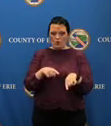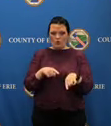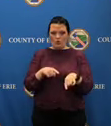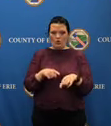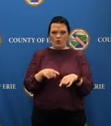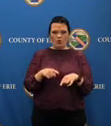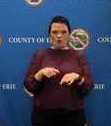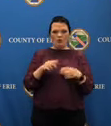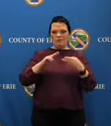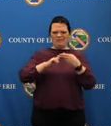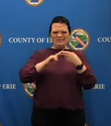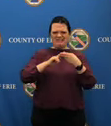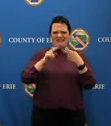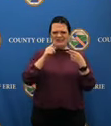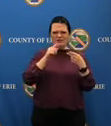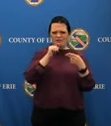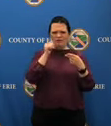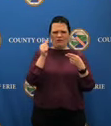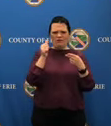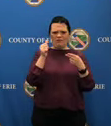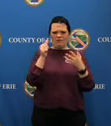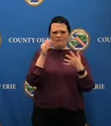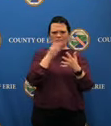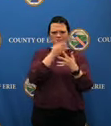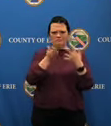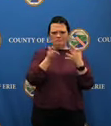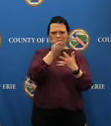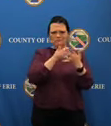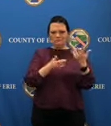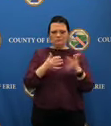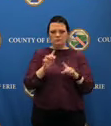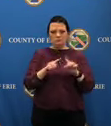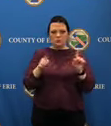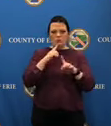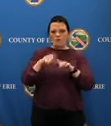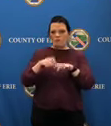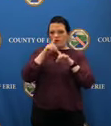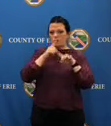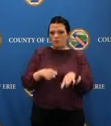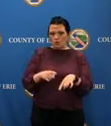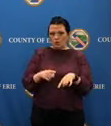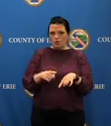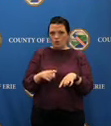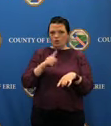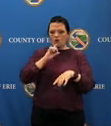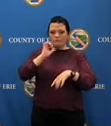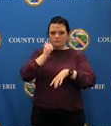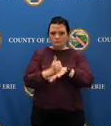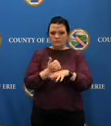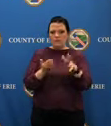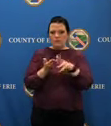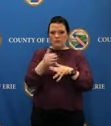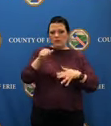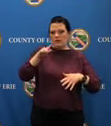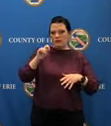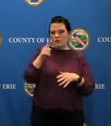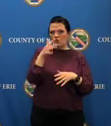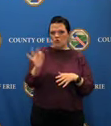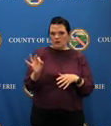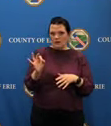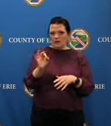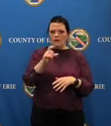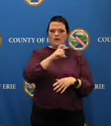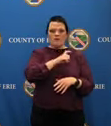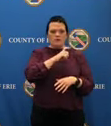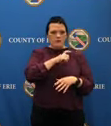were, slides are a little out of order, but the pause orders are in effect and through April 29th. They are enforceable by